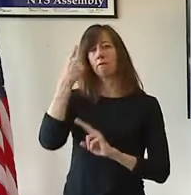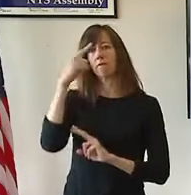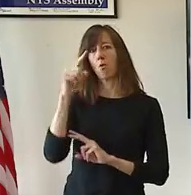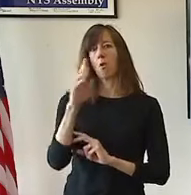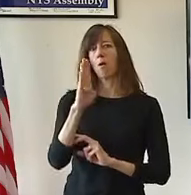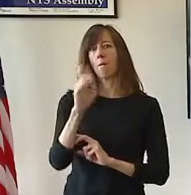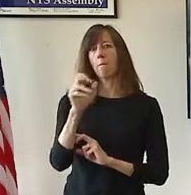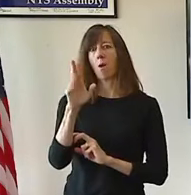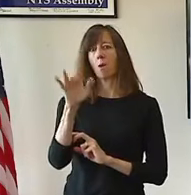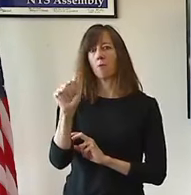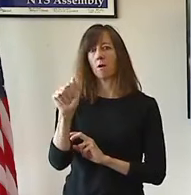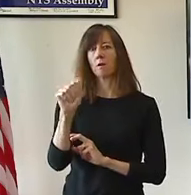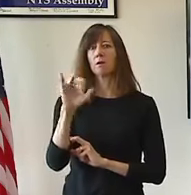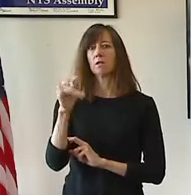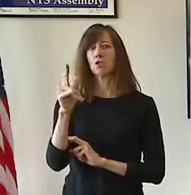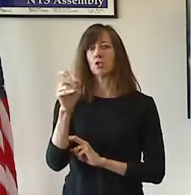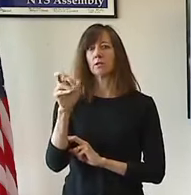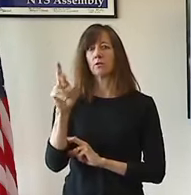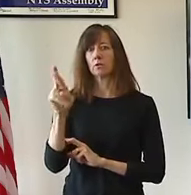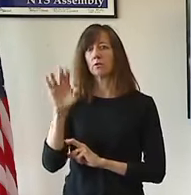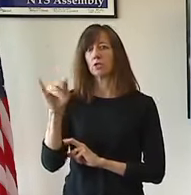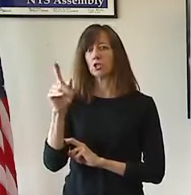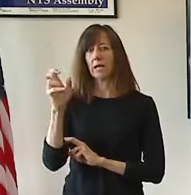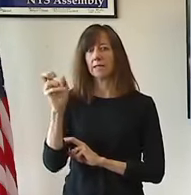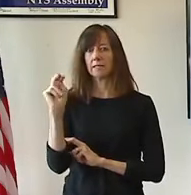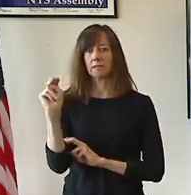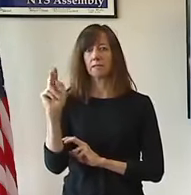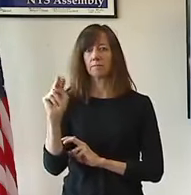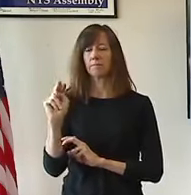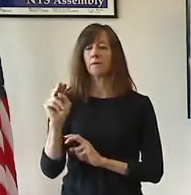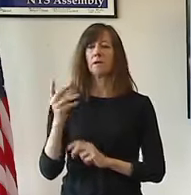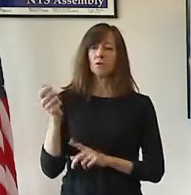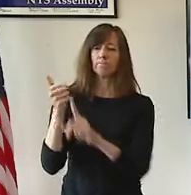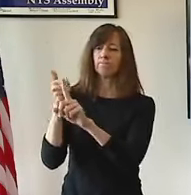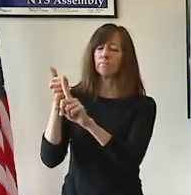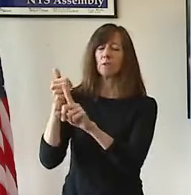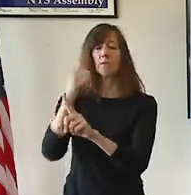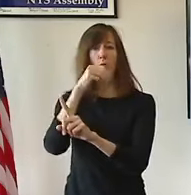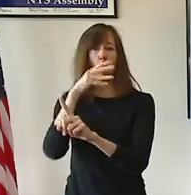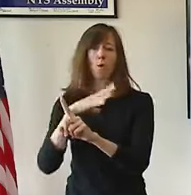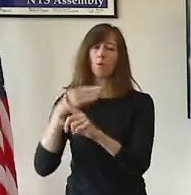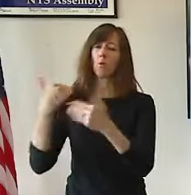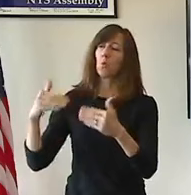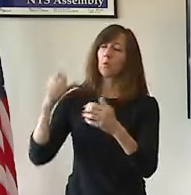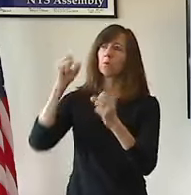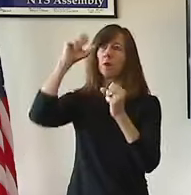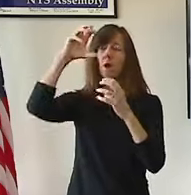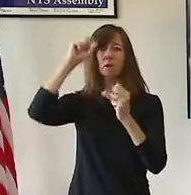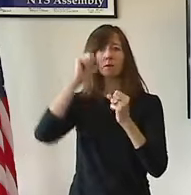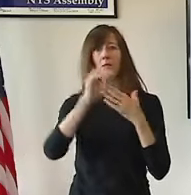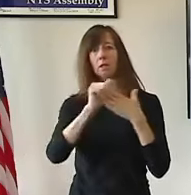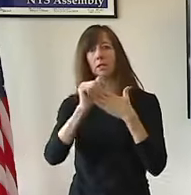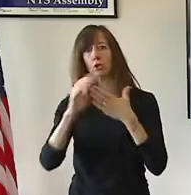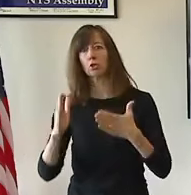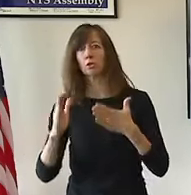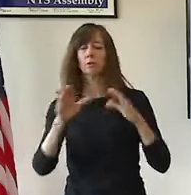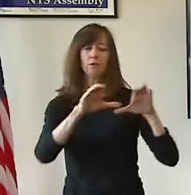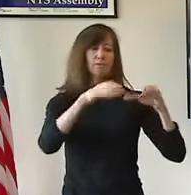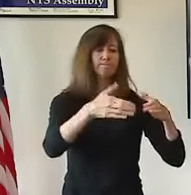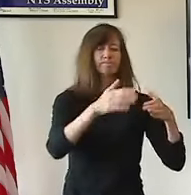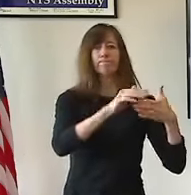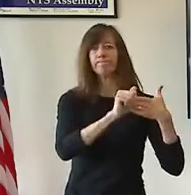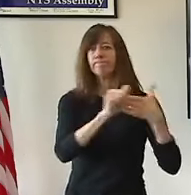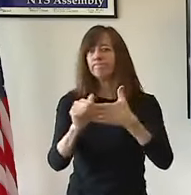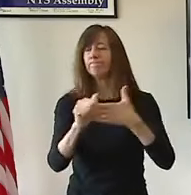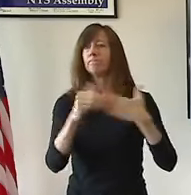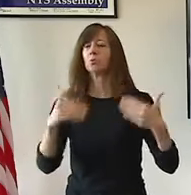went places in Dutchess County as an African-American woman that no one had gone before, leading her caucus and being a leader here